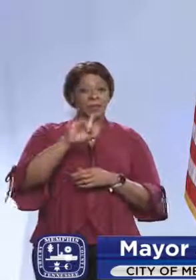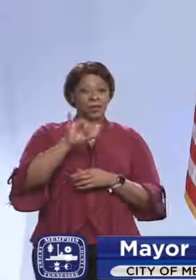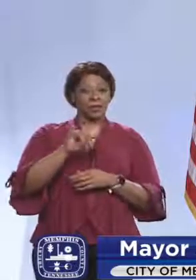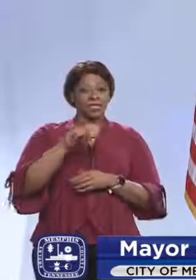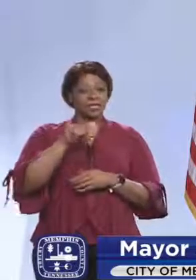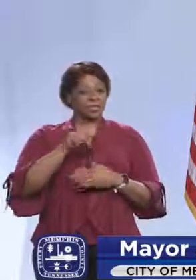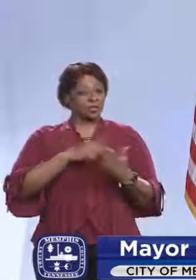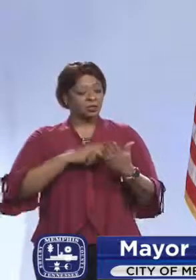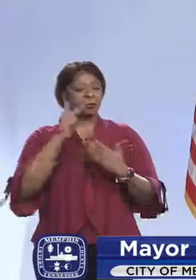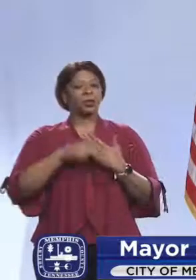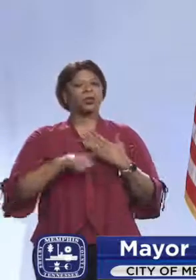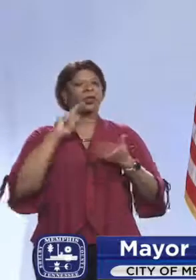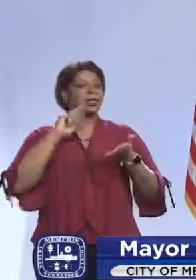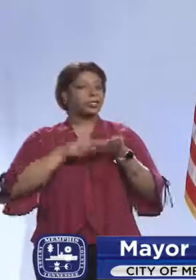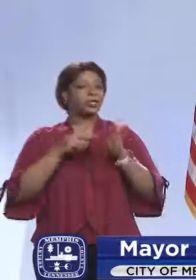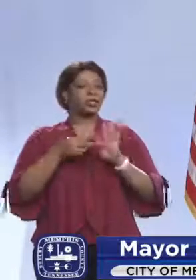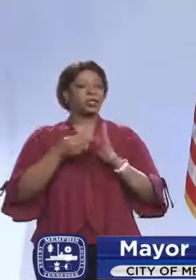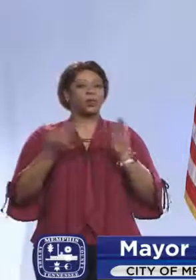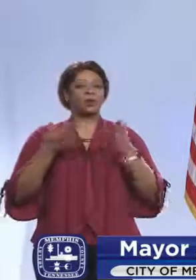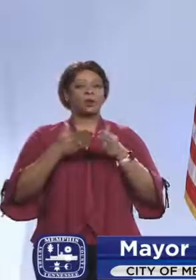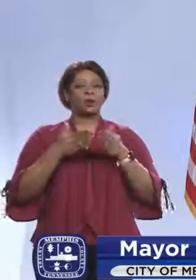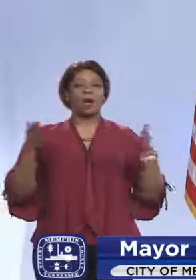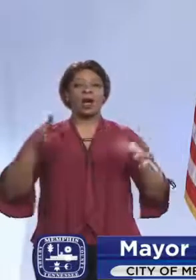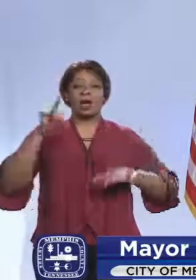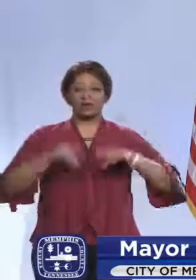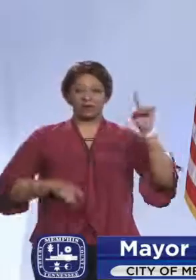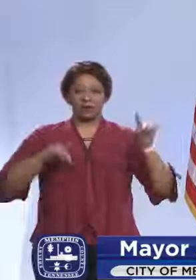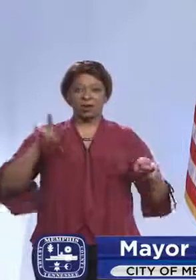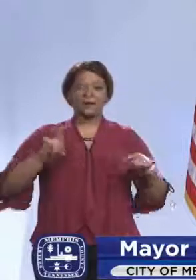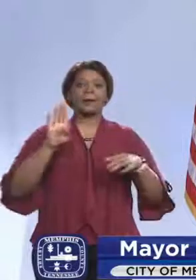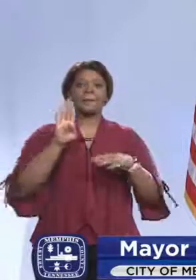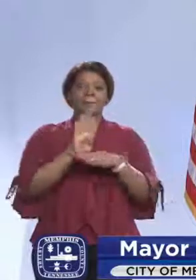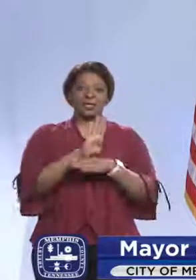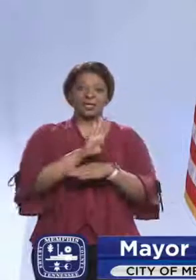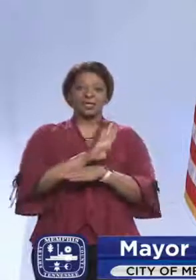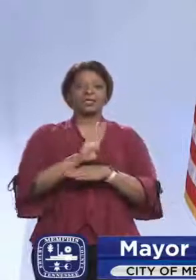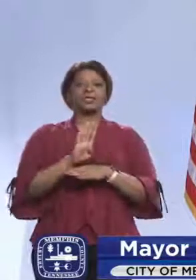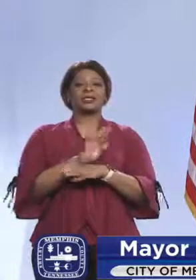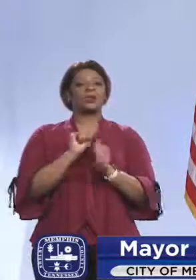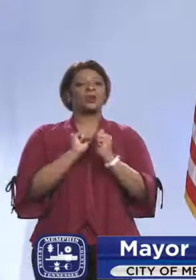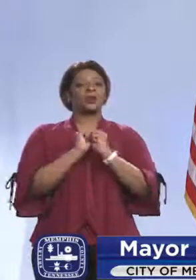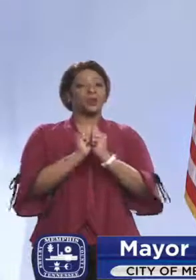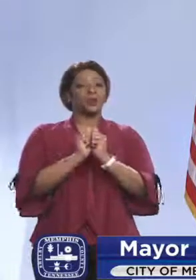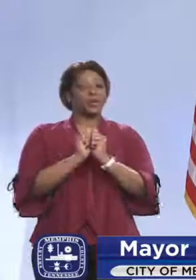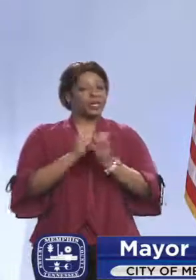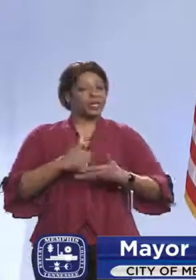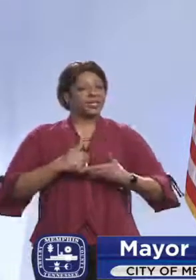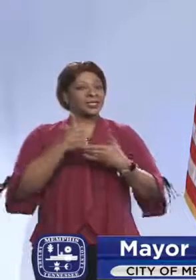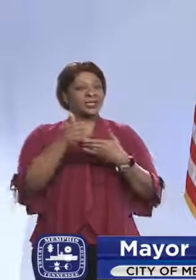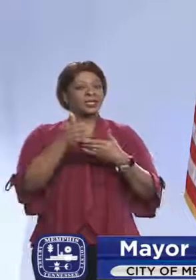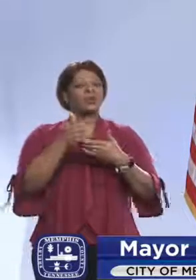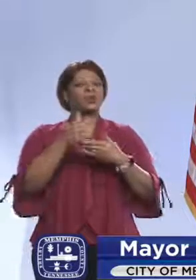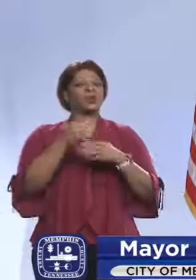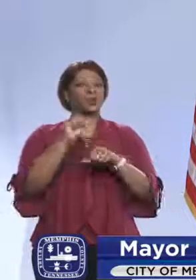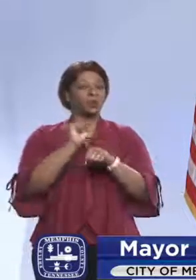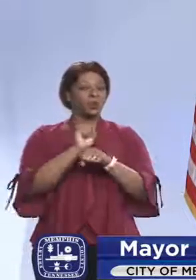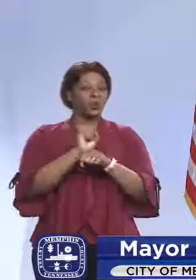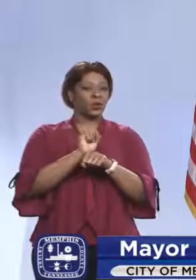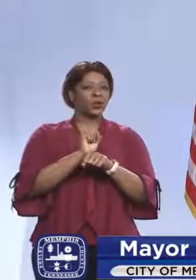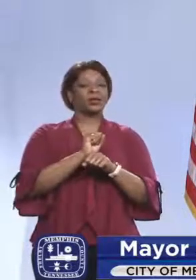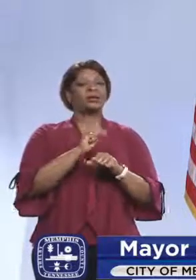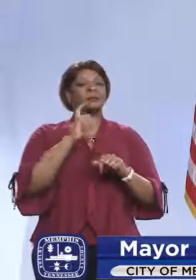to serve a wide range of businesses with the assistance of working capital like